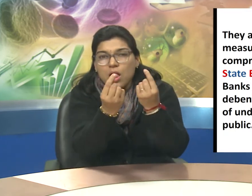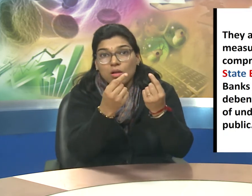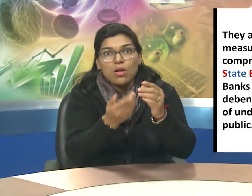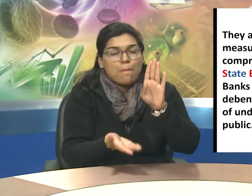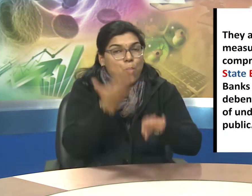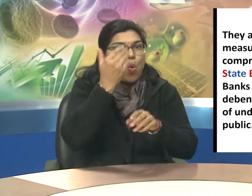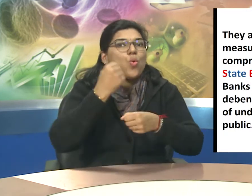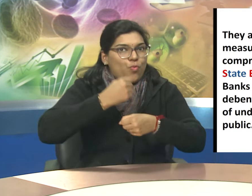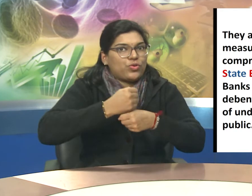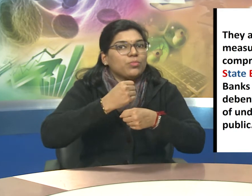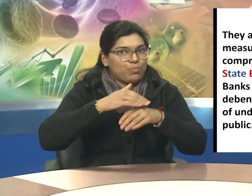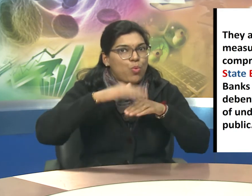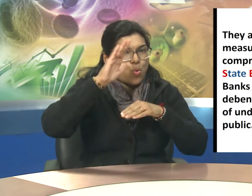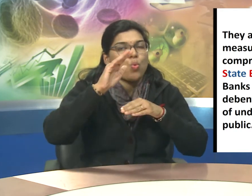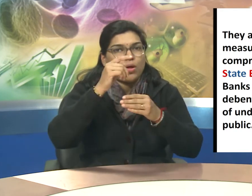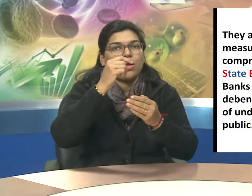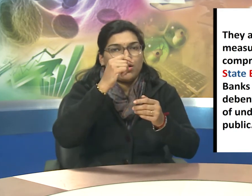whether it is private bank or it is a government bank.